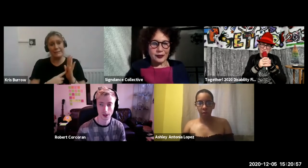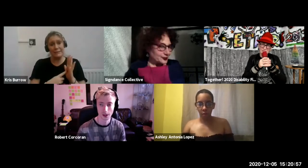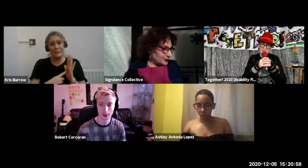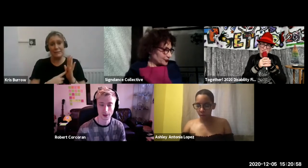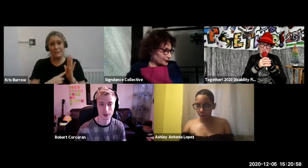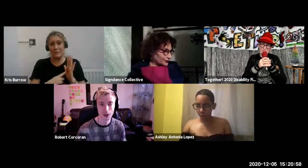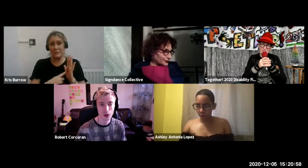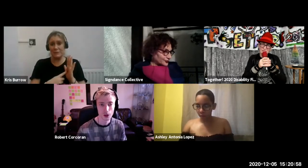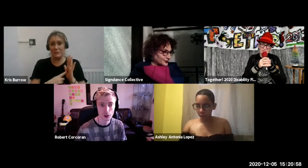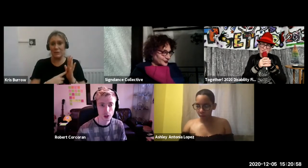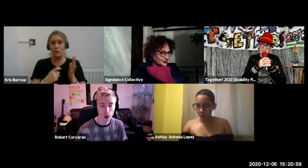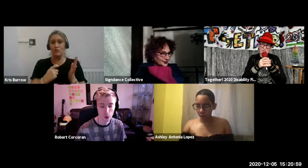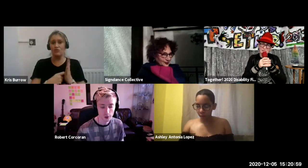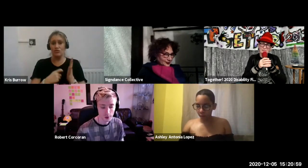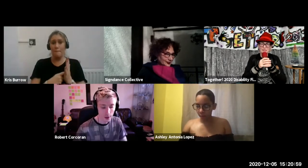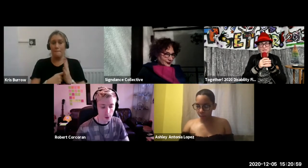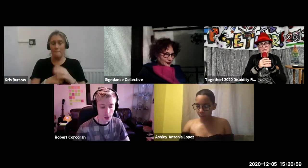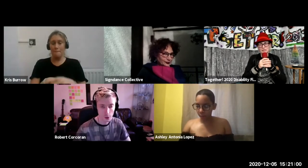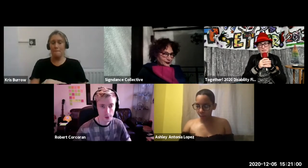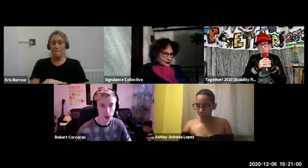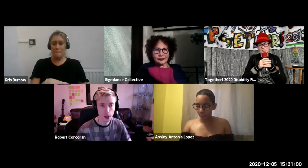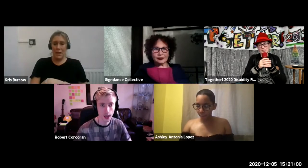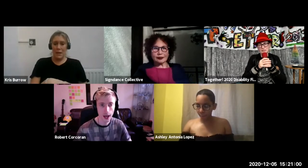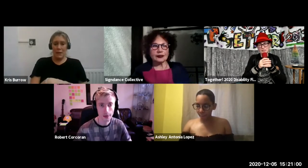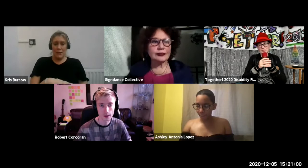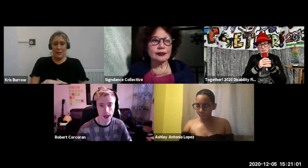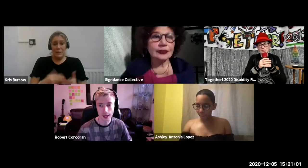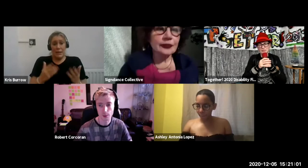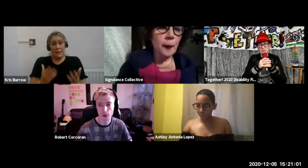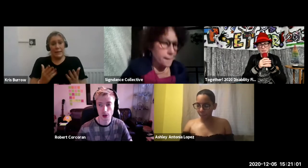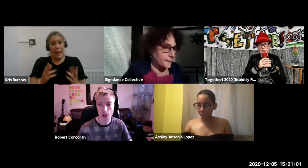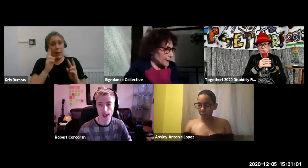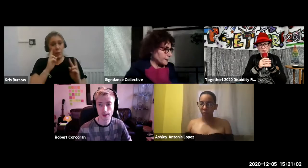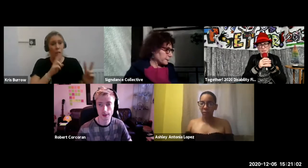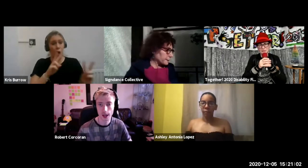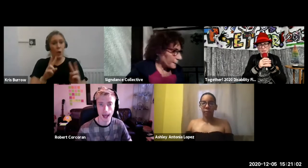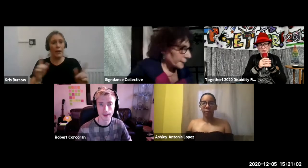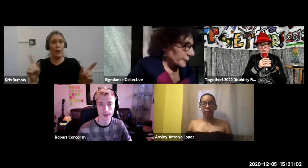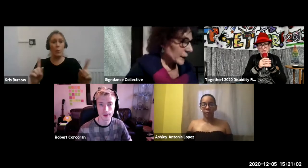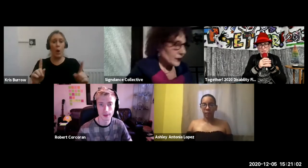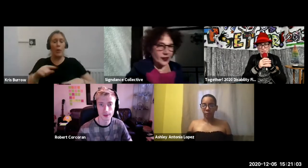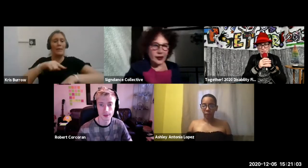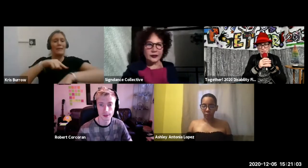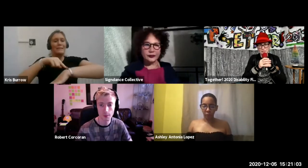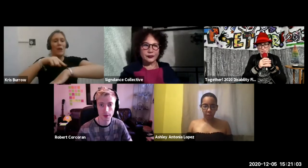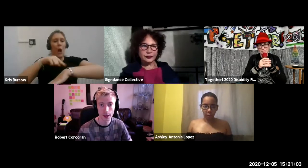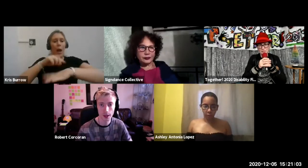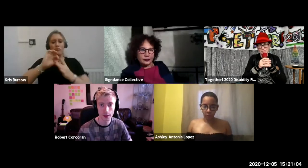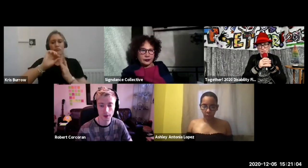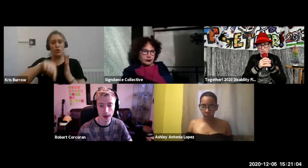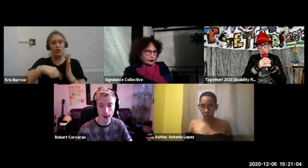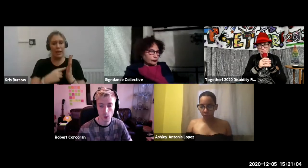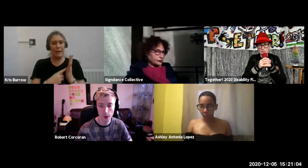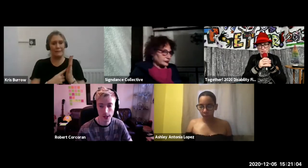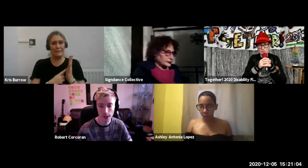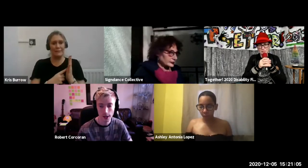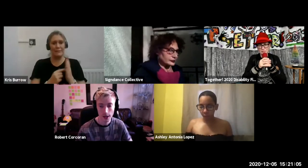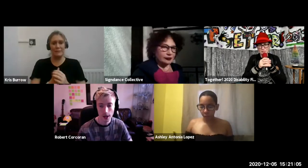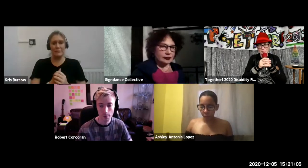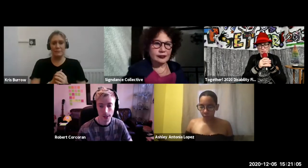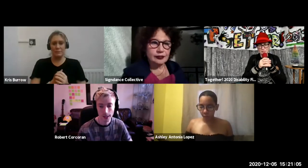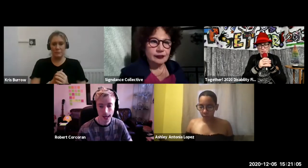Rob. Excellent. So today we're going to be looking at the Time Project, and this is something that